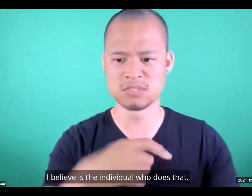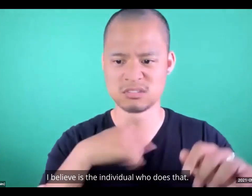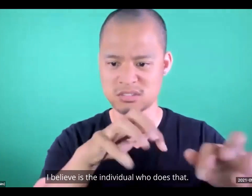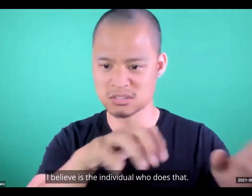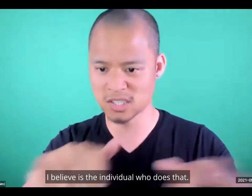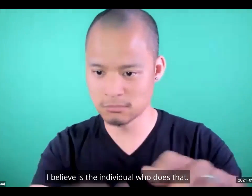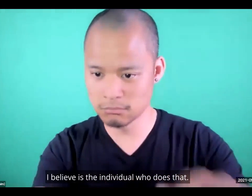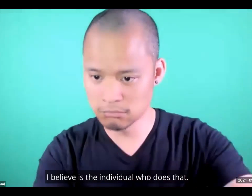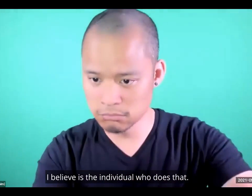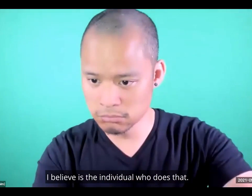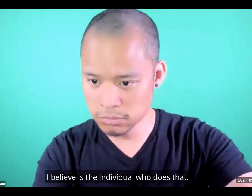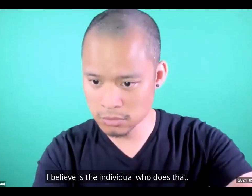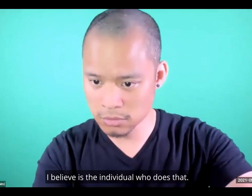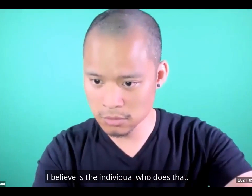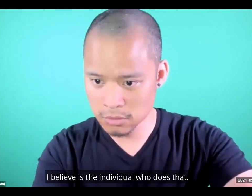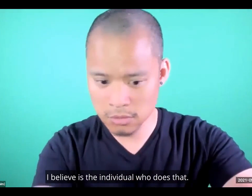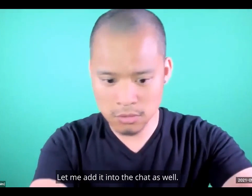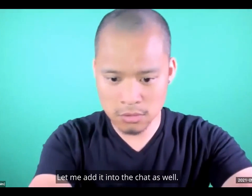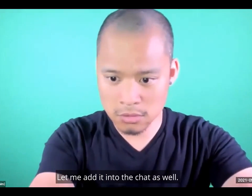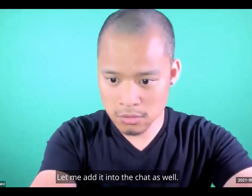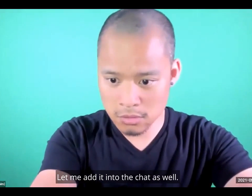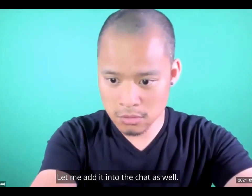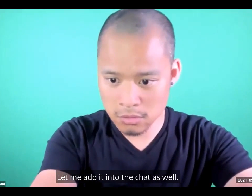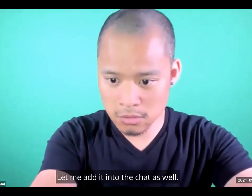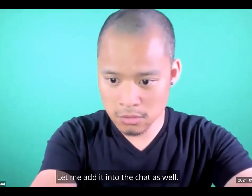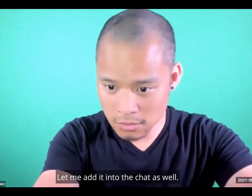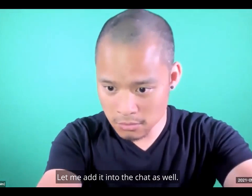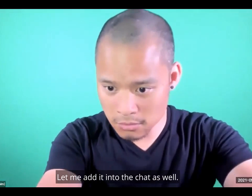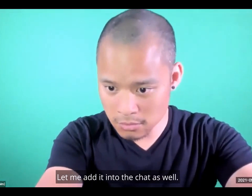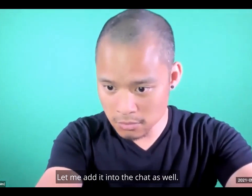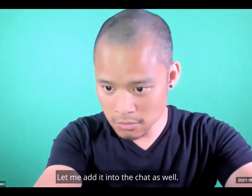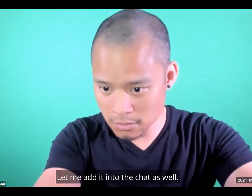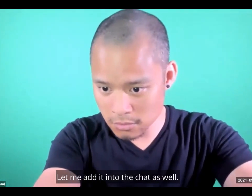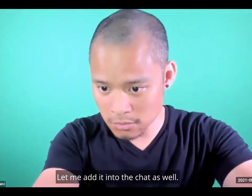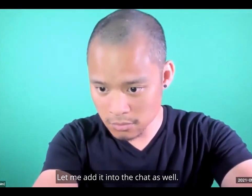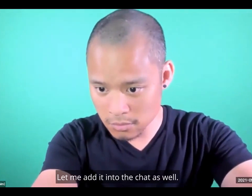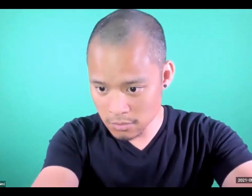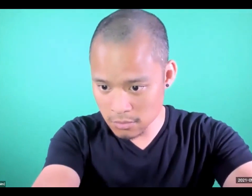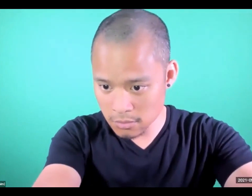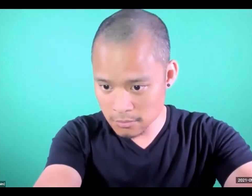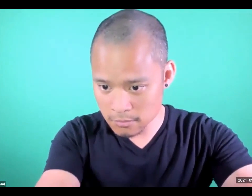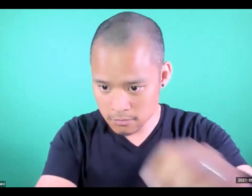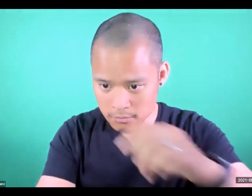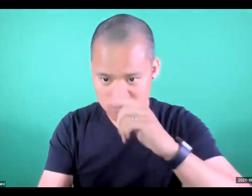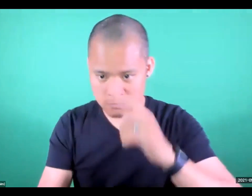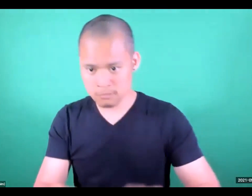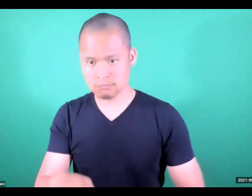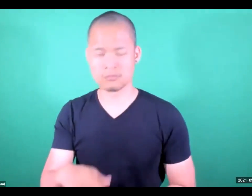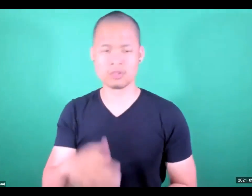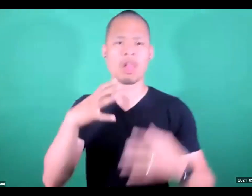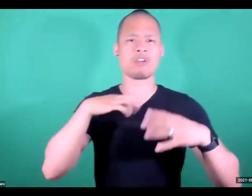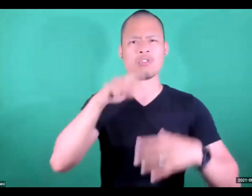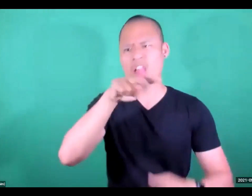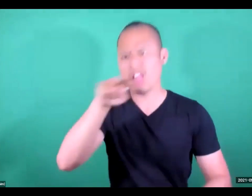Sweeney, I believe, is the individual who does that. Let me add it into the chat as well,